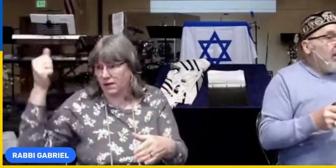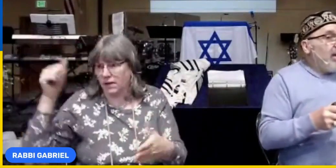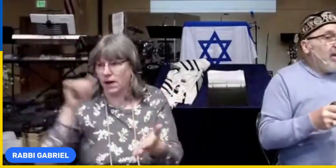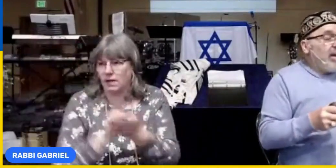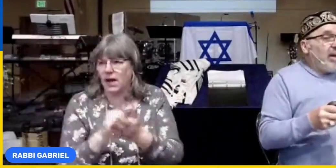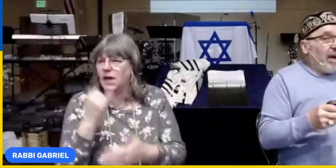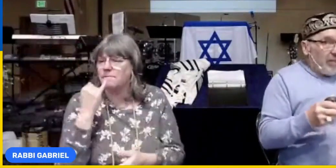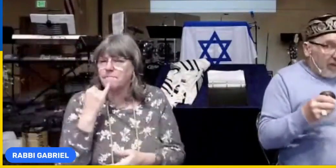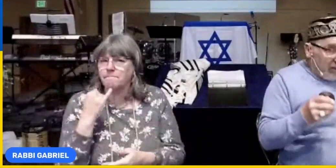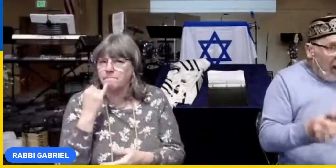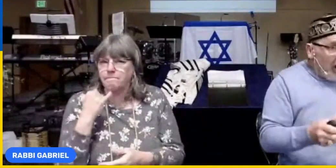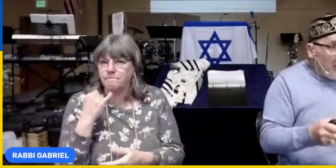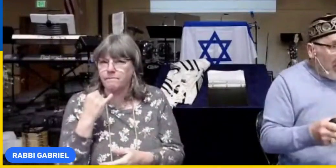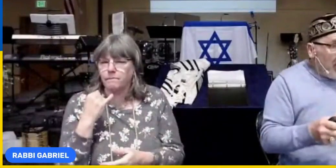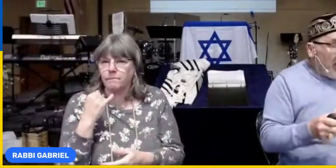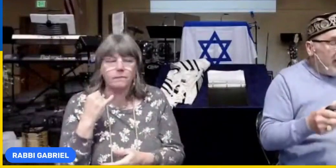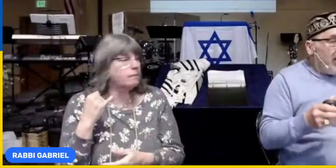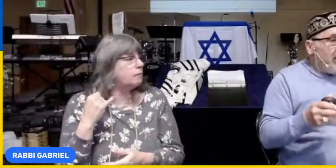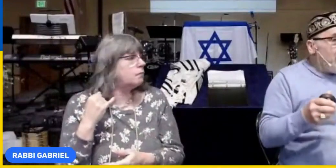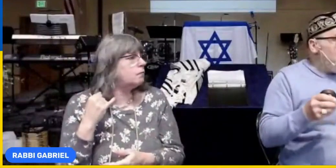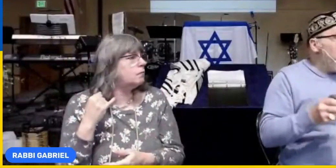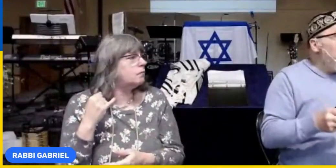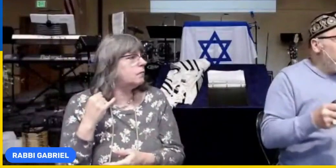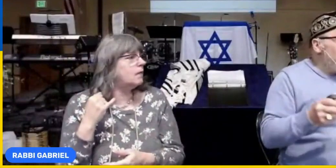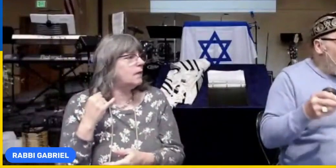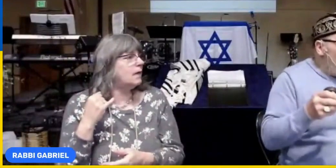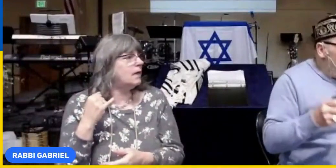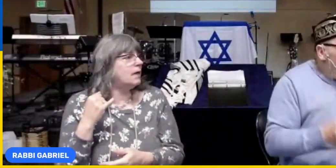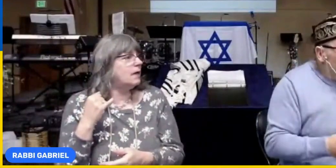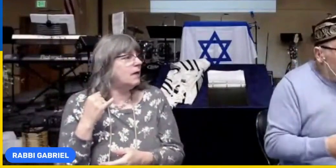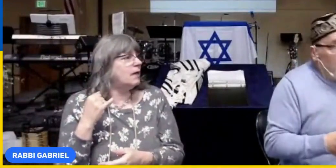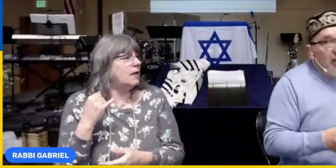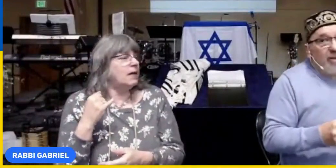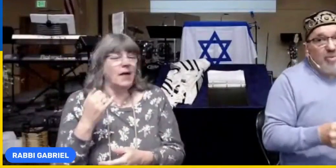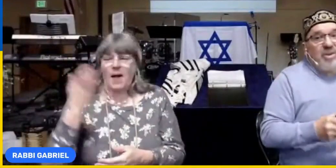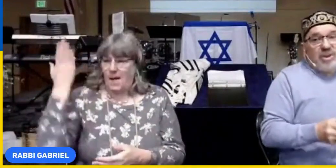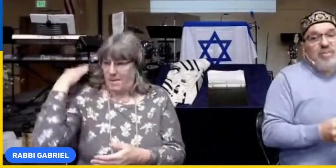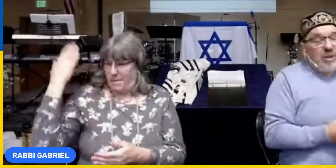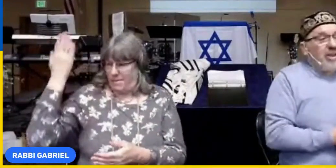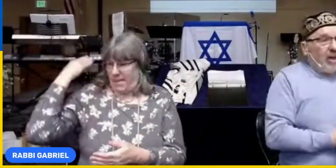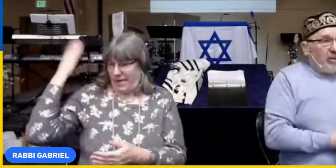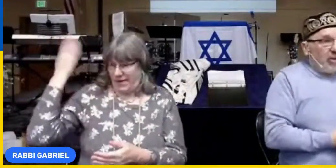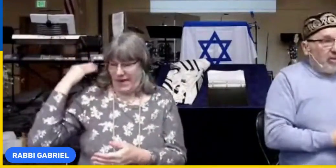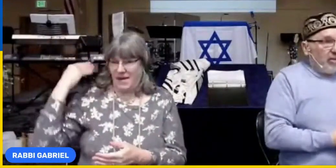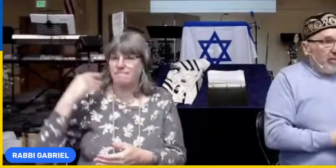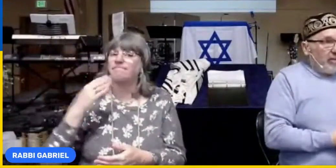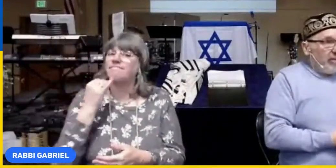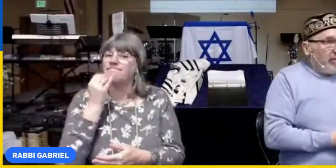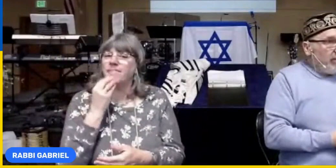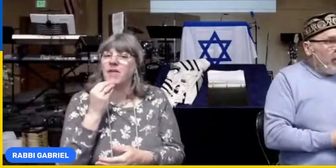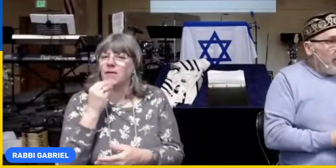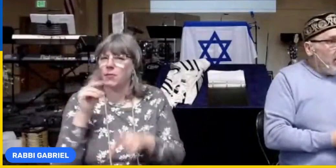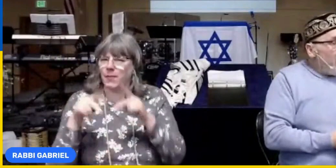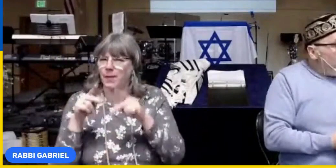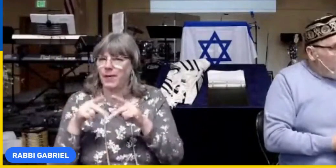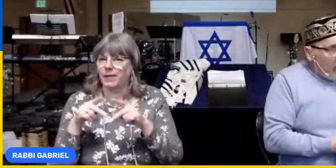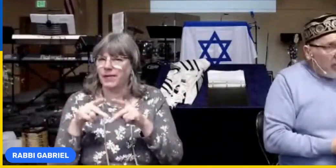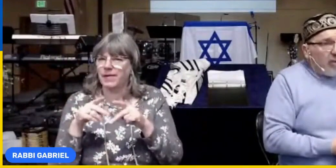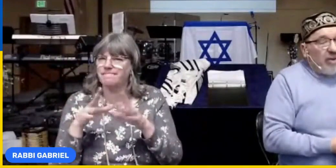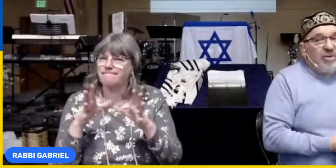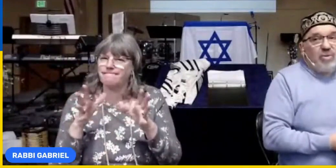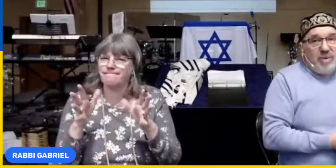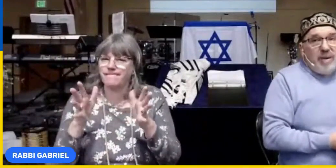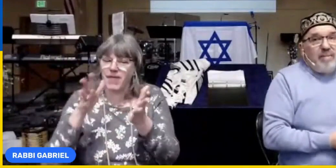Israel at that time had assimilated a lot with Egyptian culture.